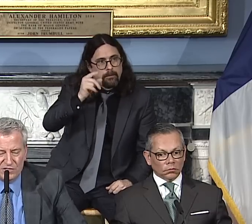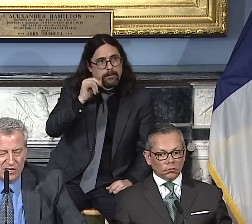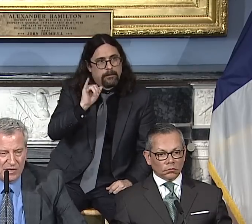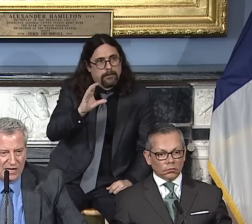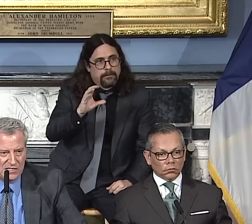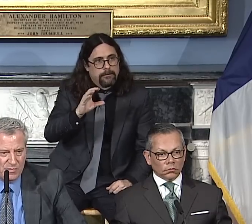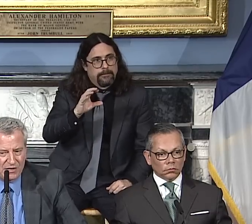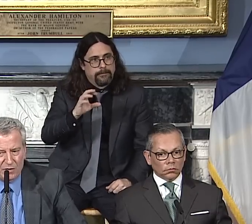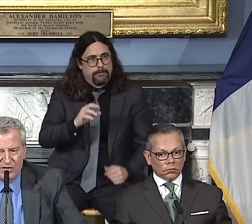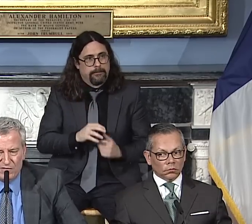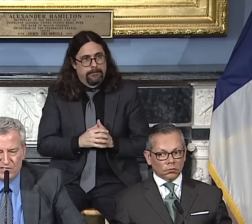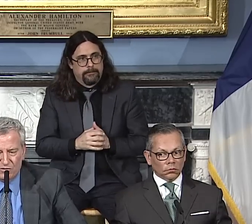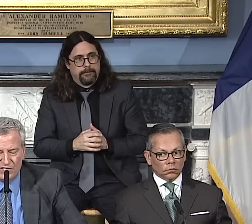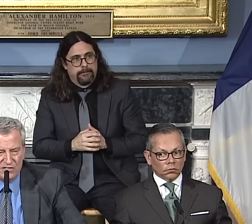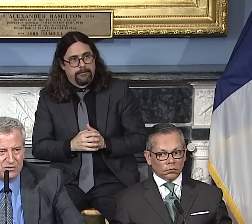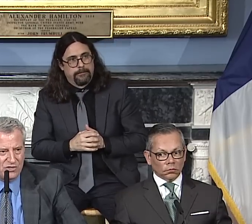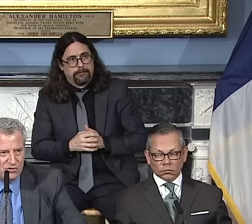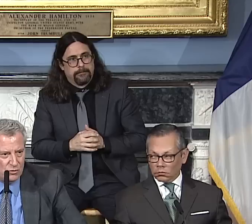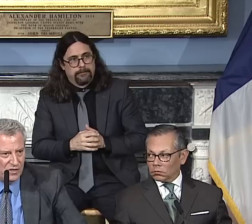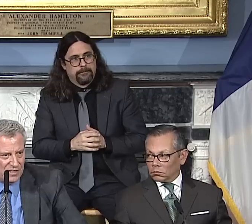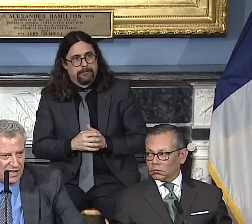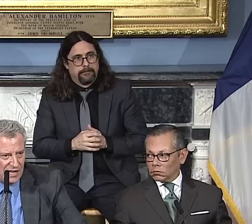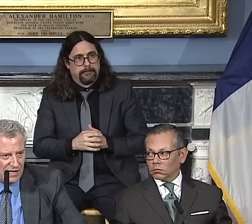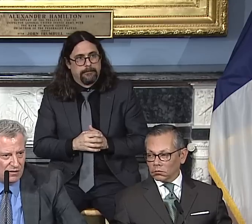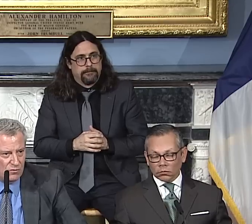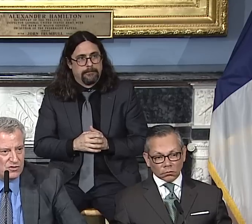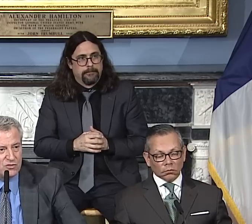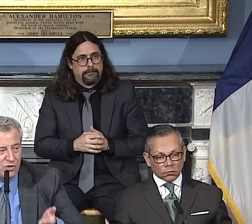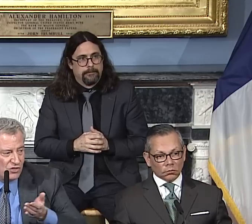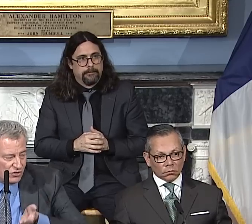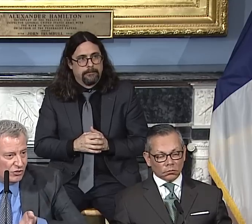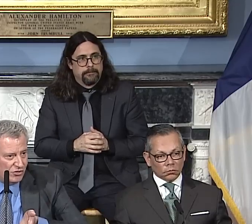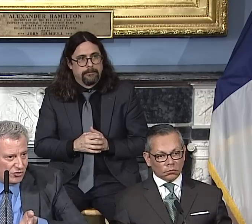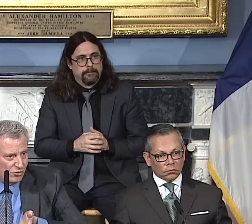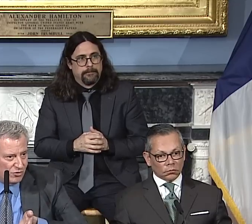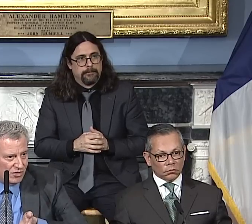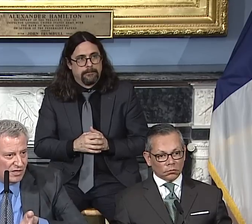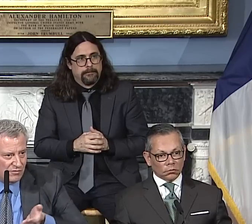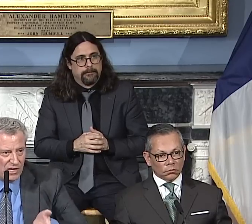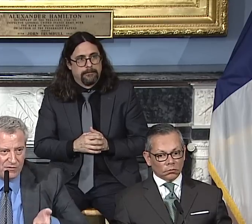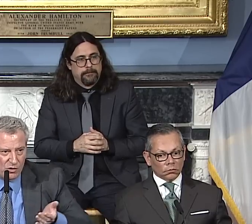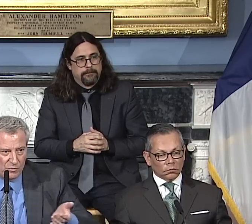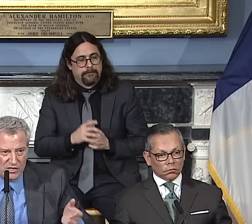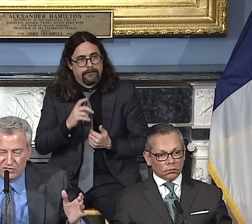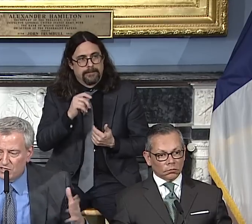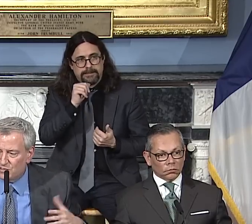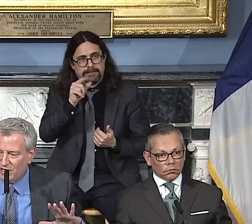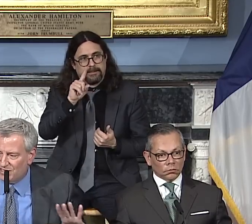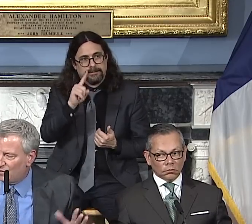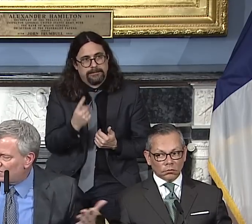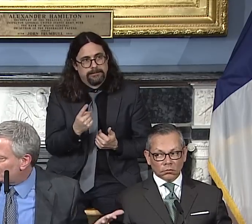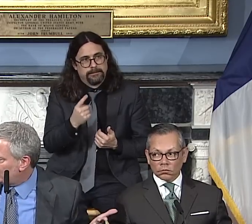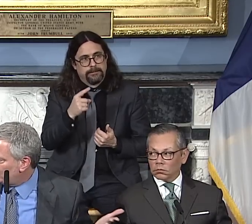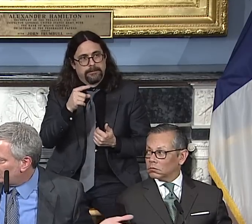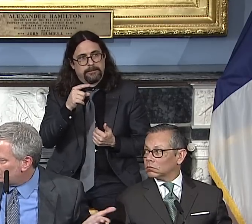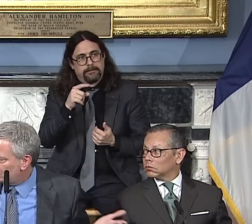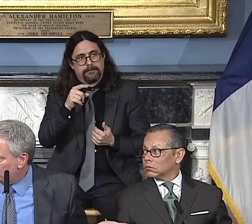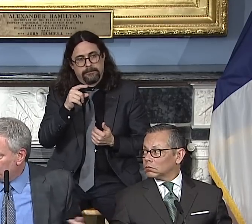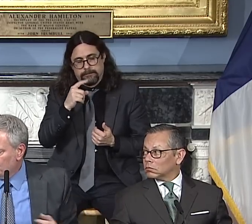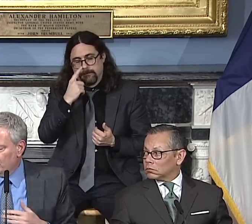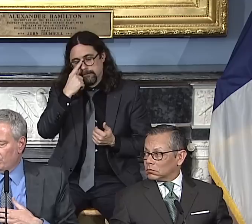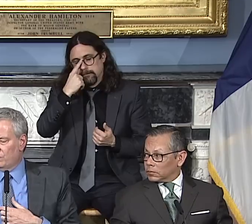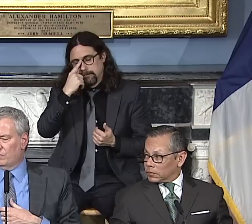takes for the results to get back. It's about how many physical tests you can do in a day versus what you could do if you have the automation. So that's my attempt as a